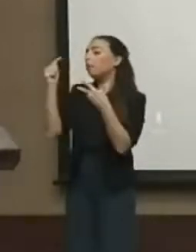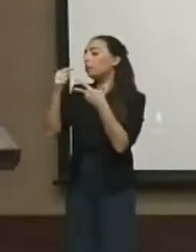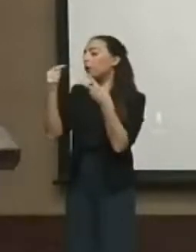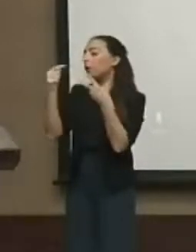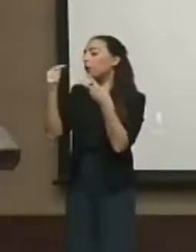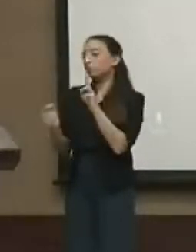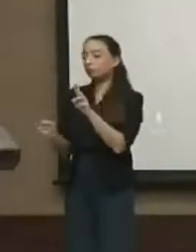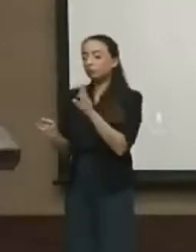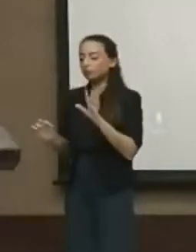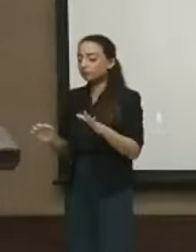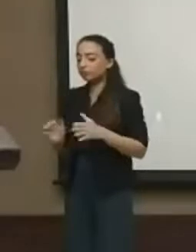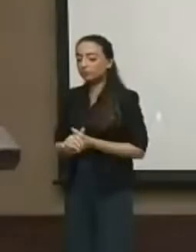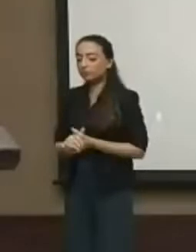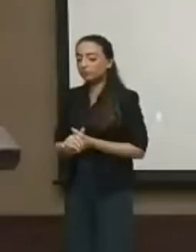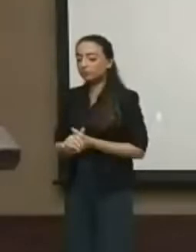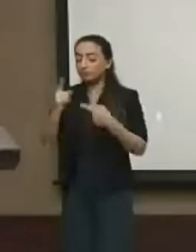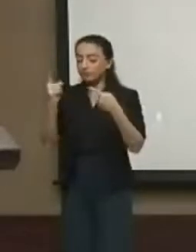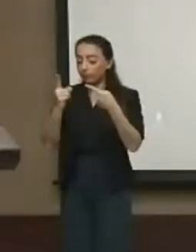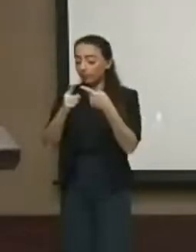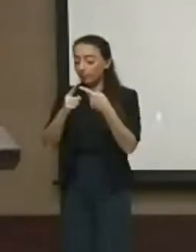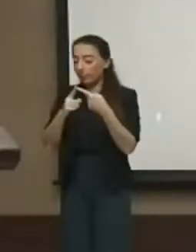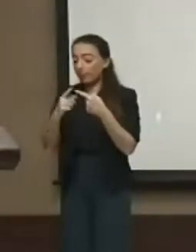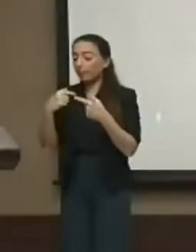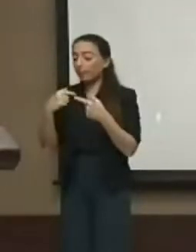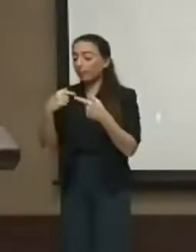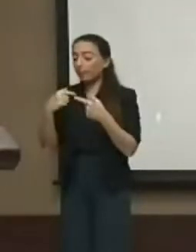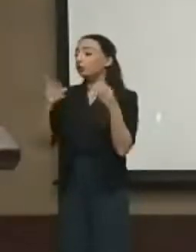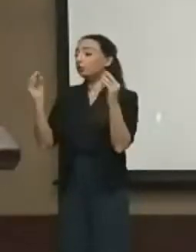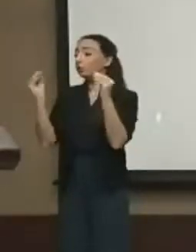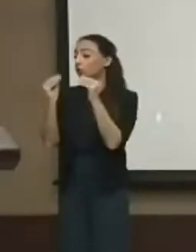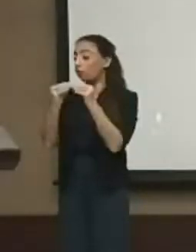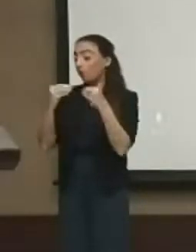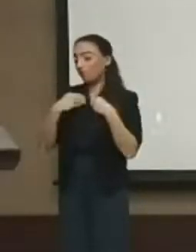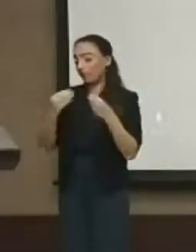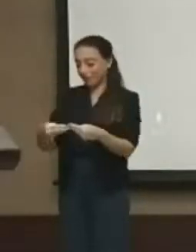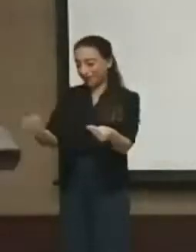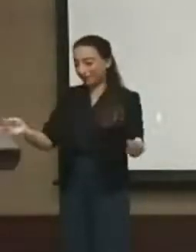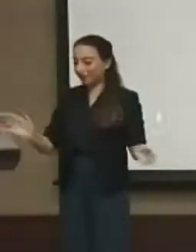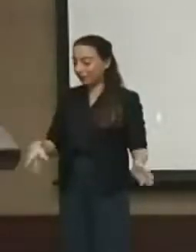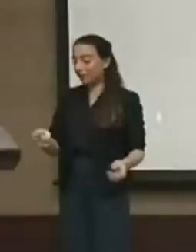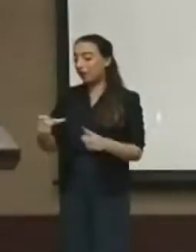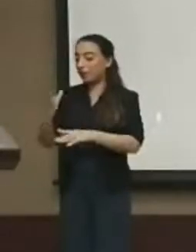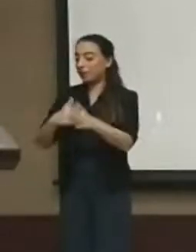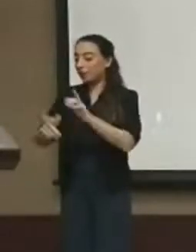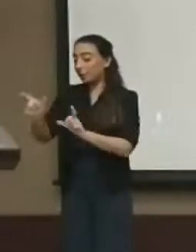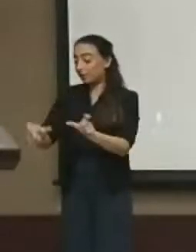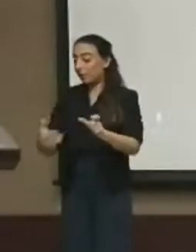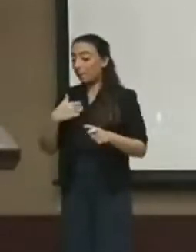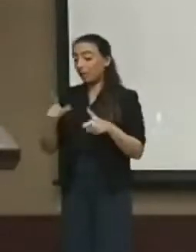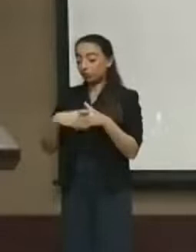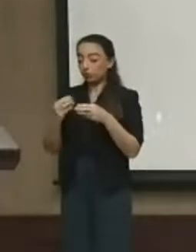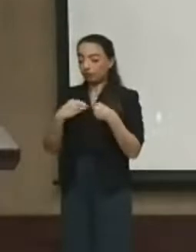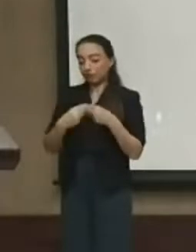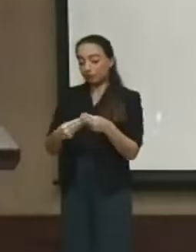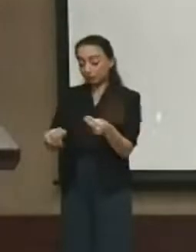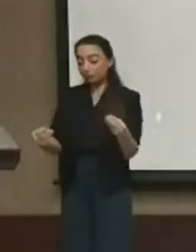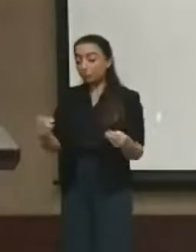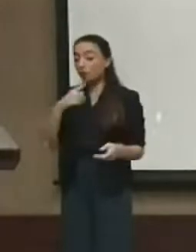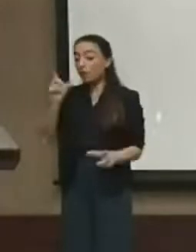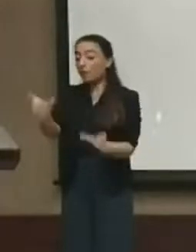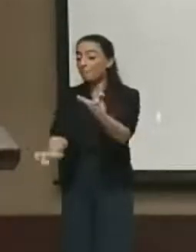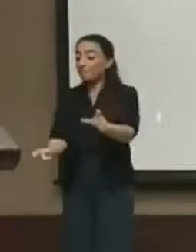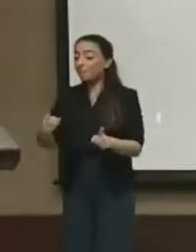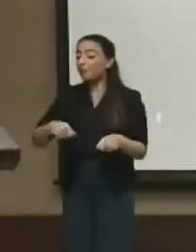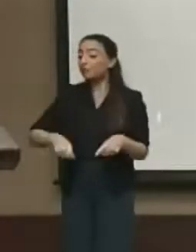points. The first thing from an employment perspective is that people with disabilities has